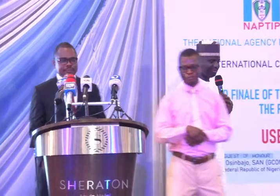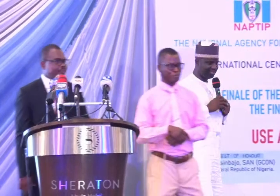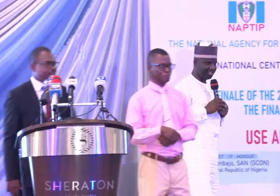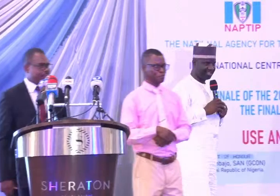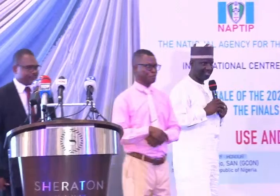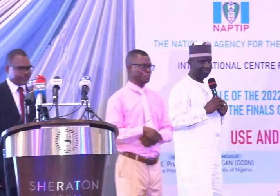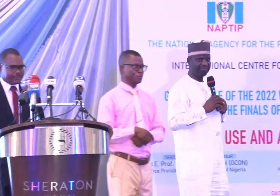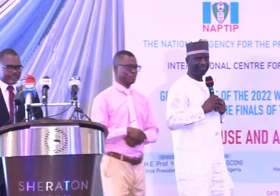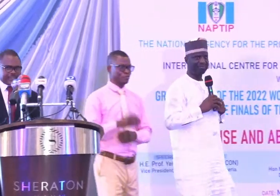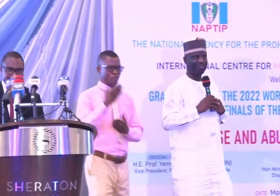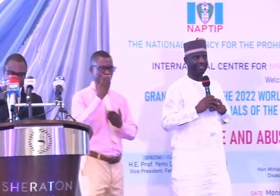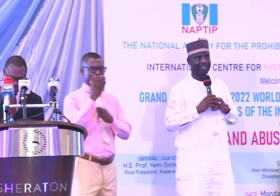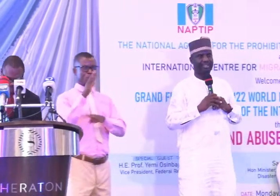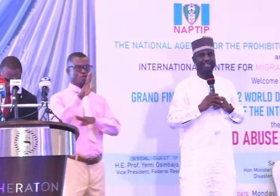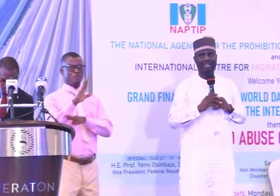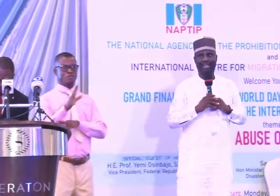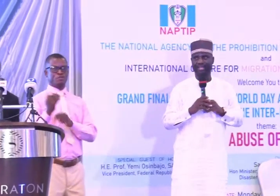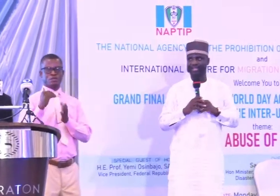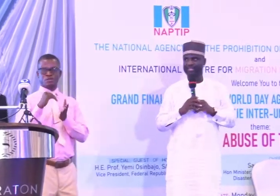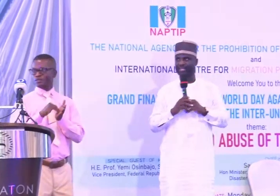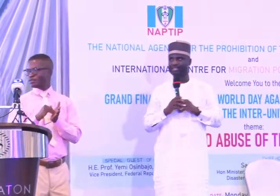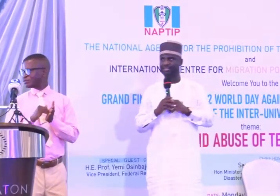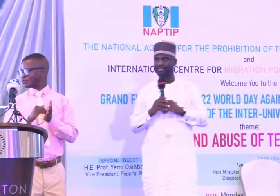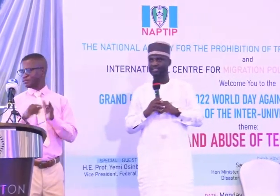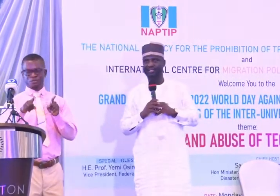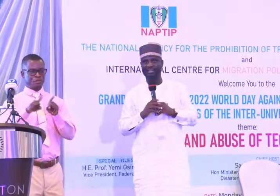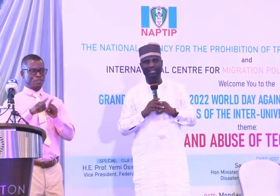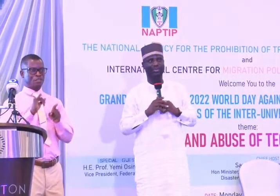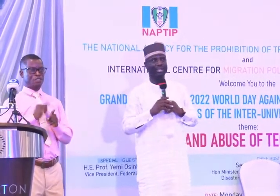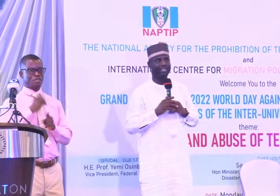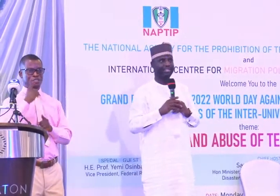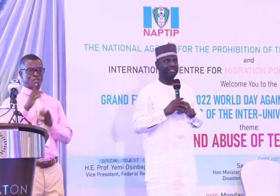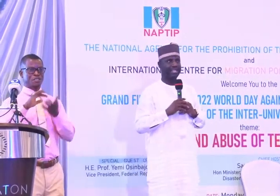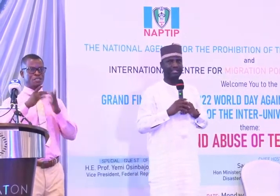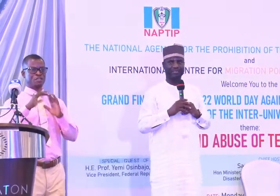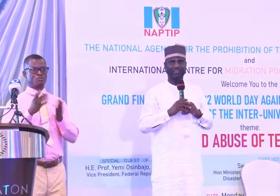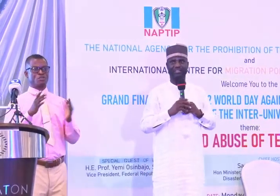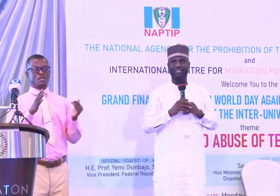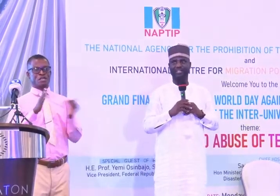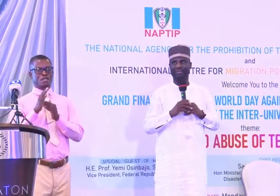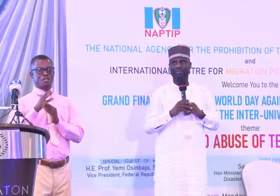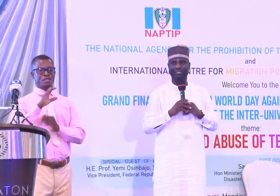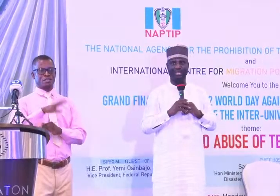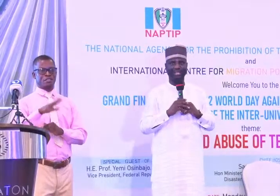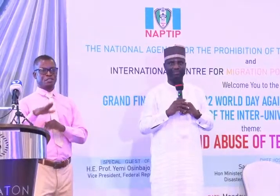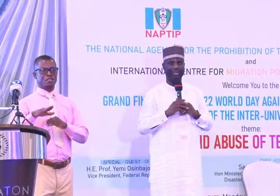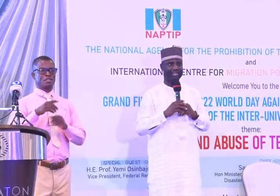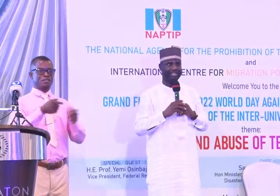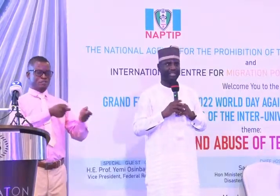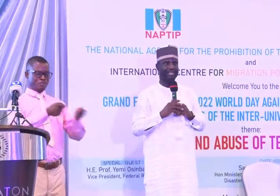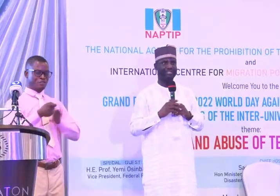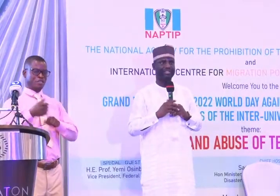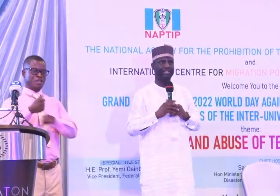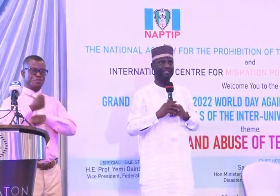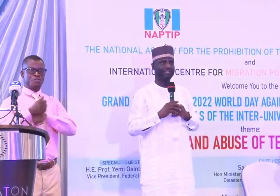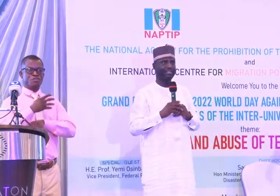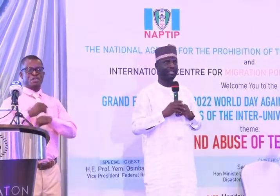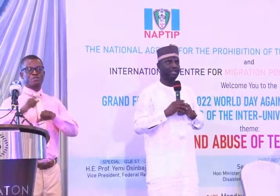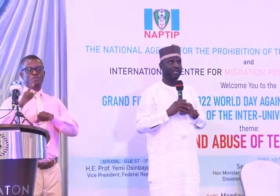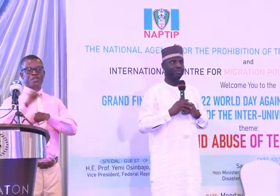Good afternoon once again. Like I said, the Network Against Child Trafficking, Abuse and Labor, NACTAL